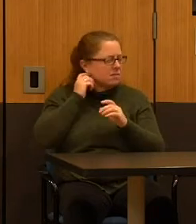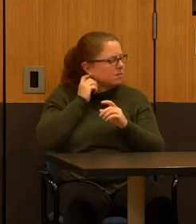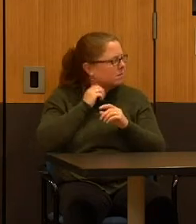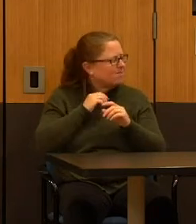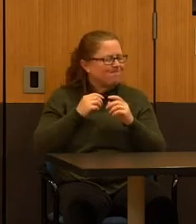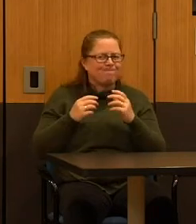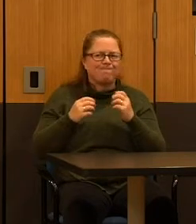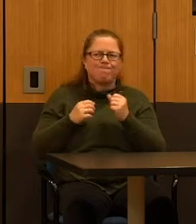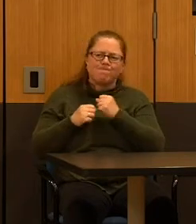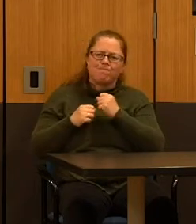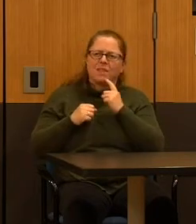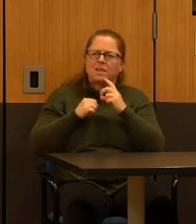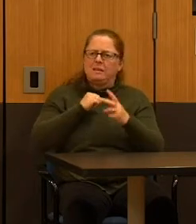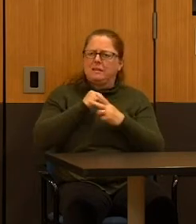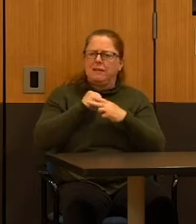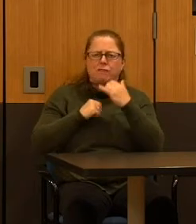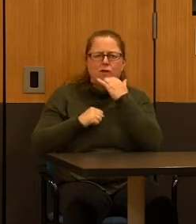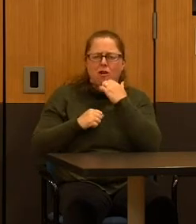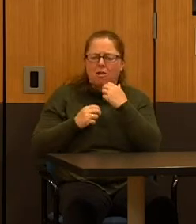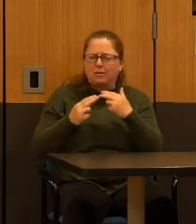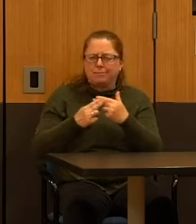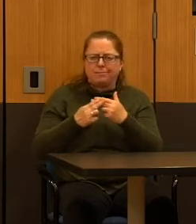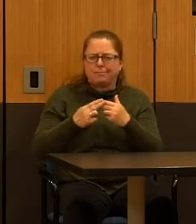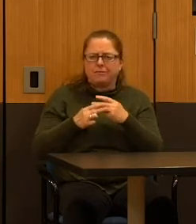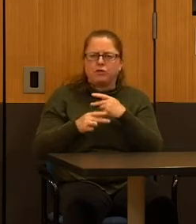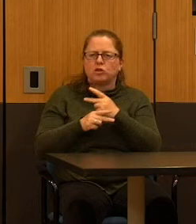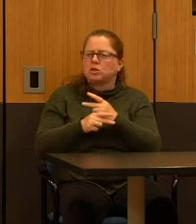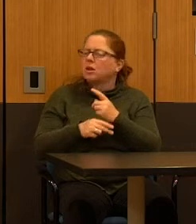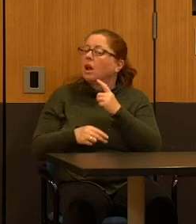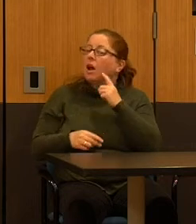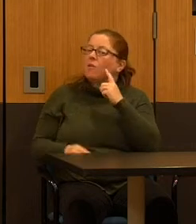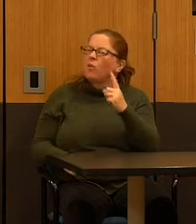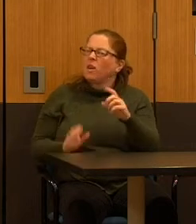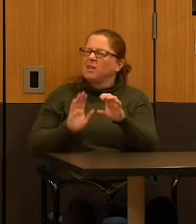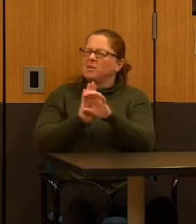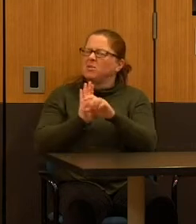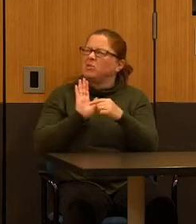I must have saved the wrong version or whatever, but I have one image that I think shows it in